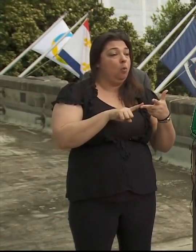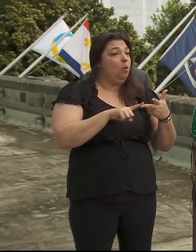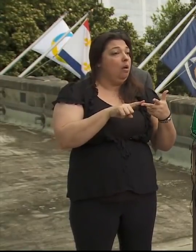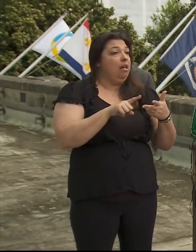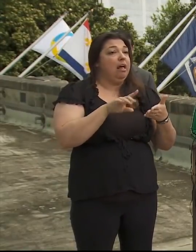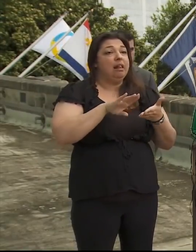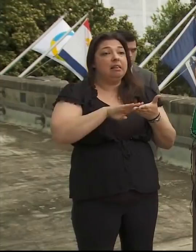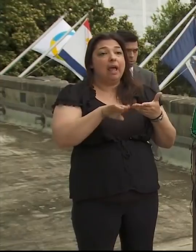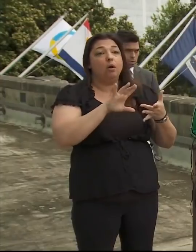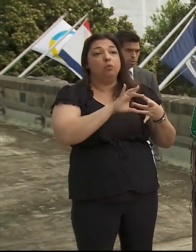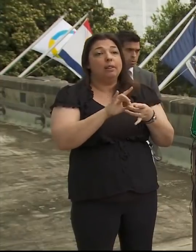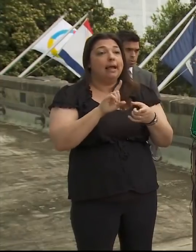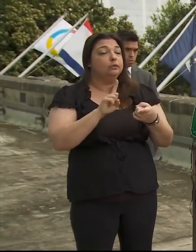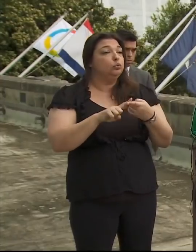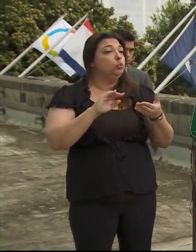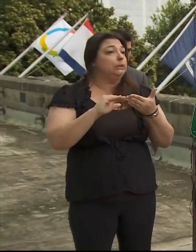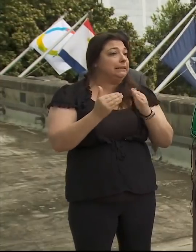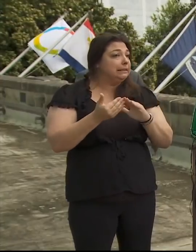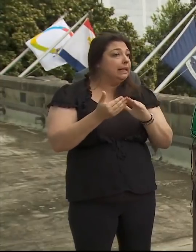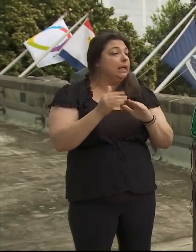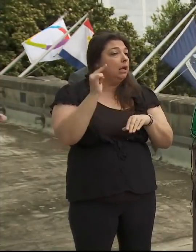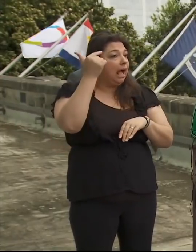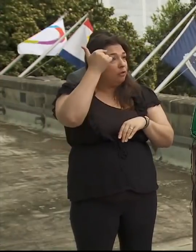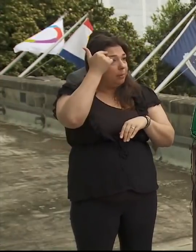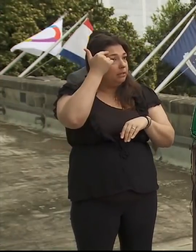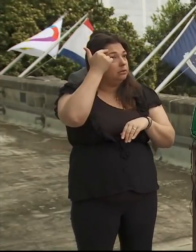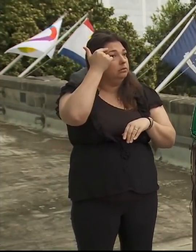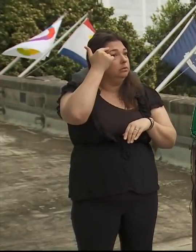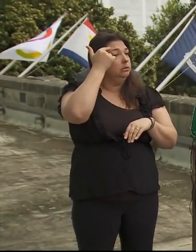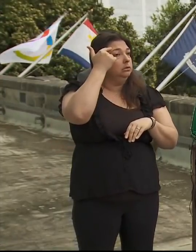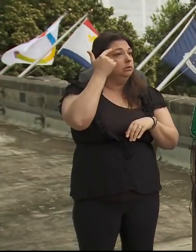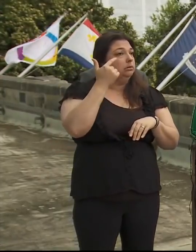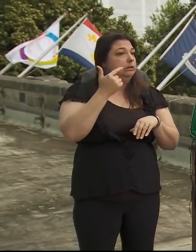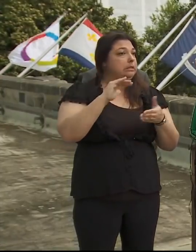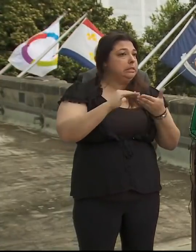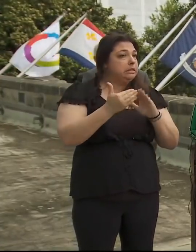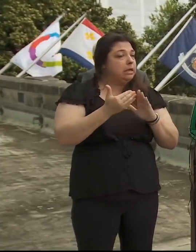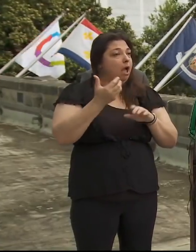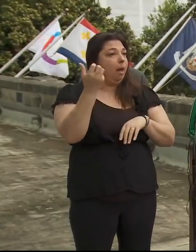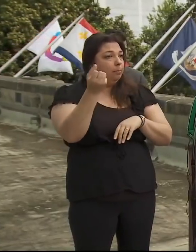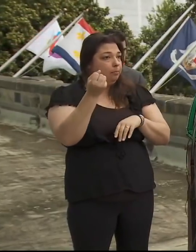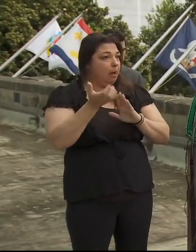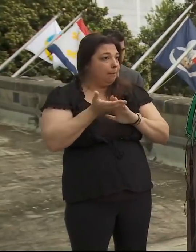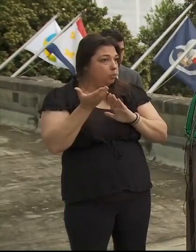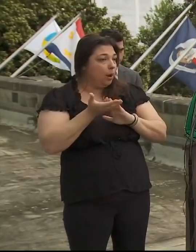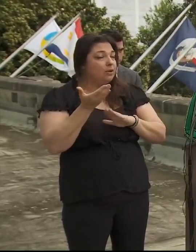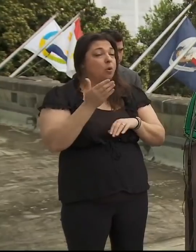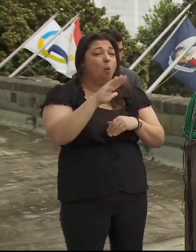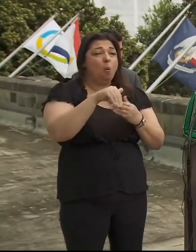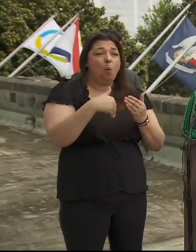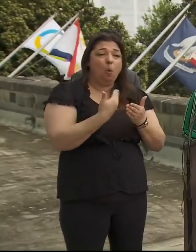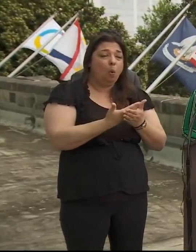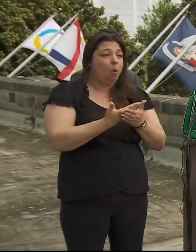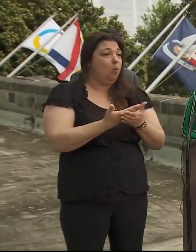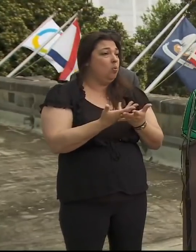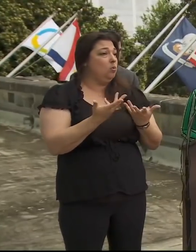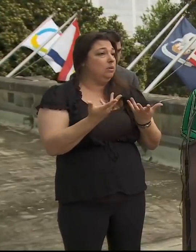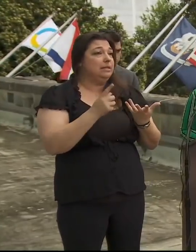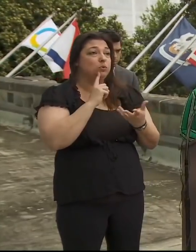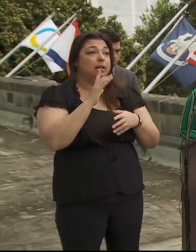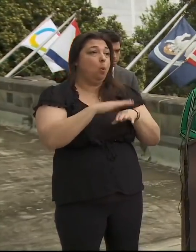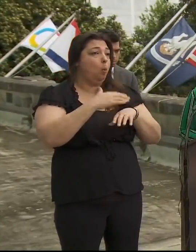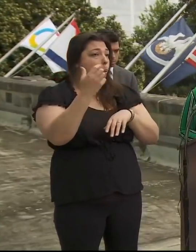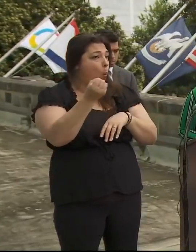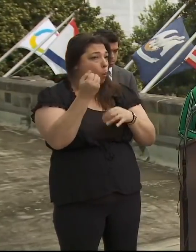layoffs related to city government and city operations. So everything is on the table at this